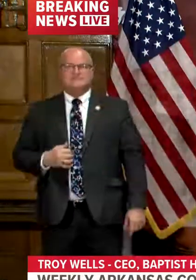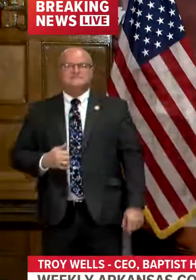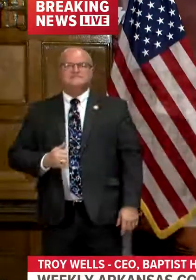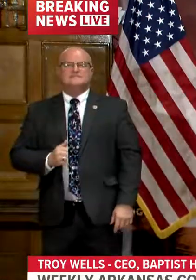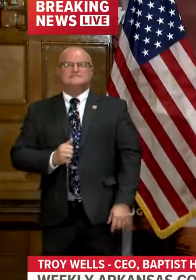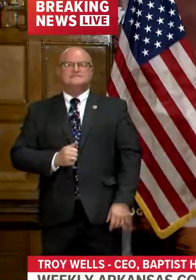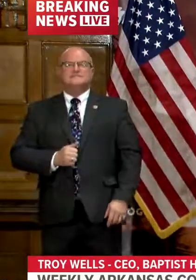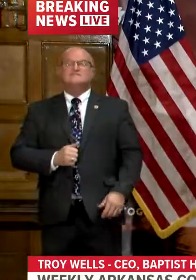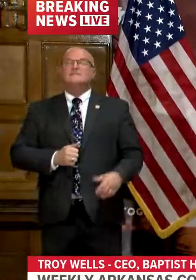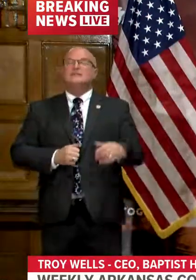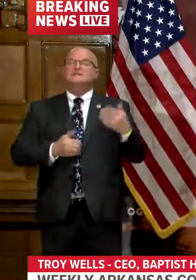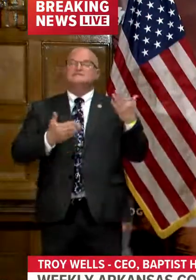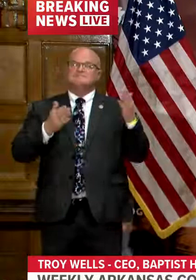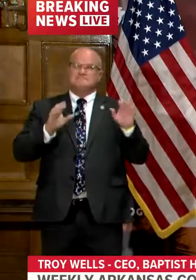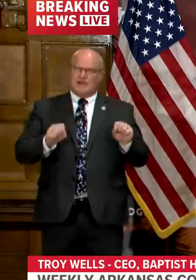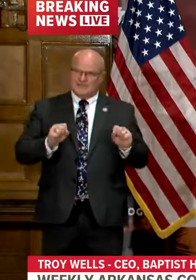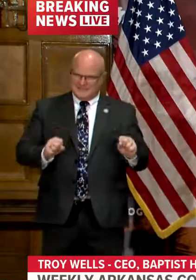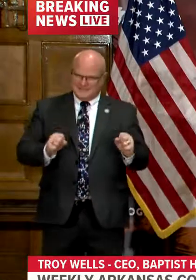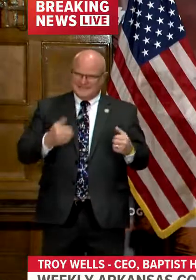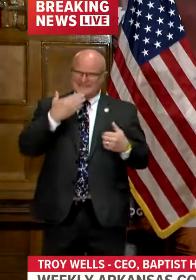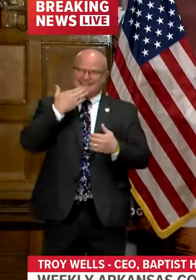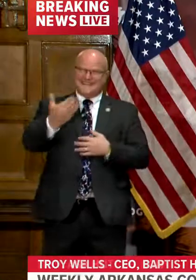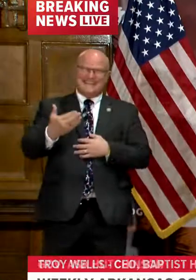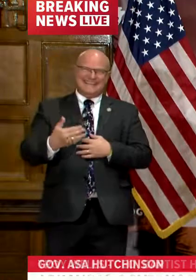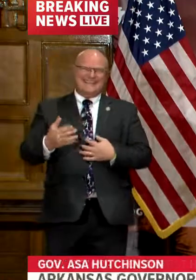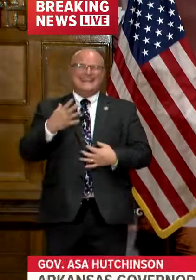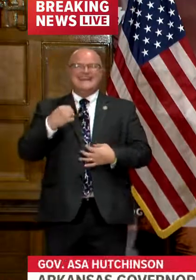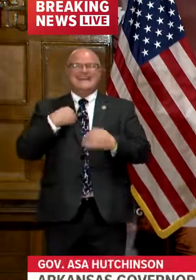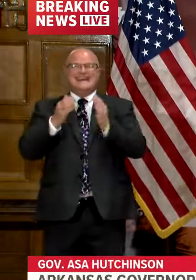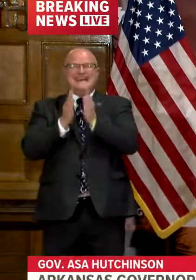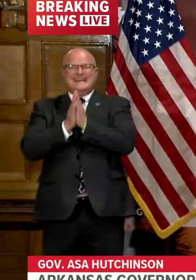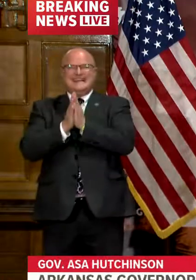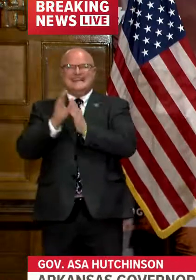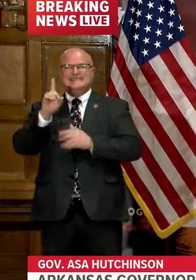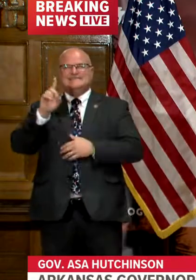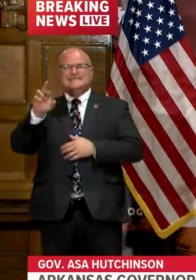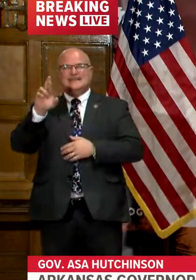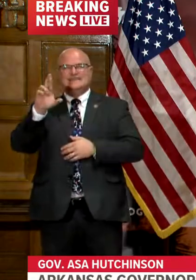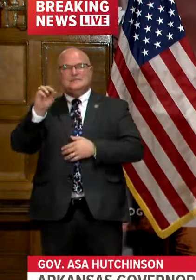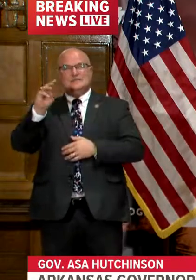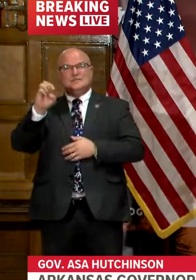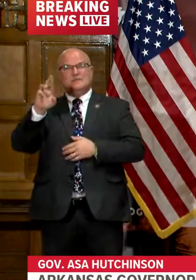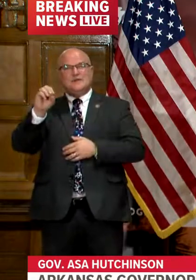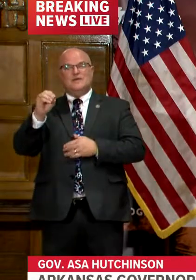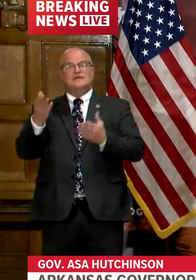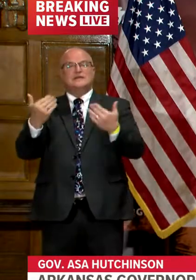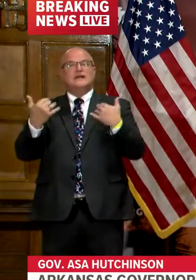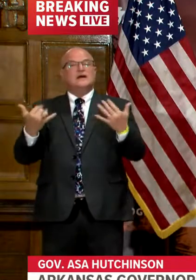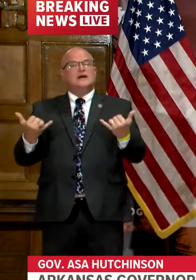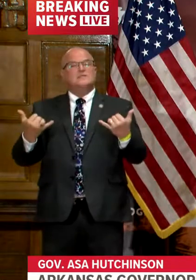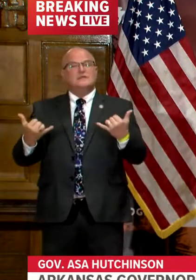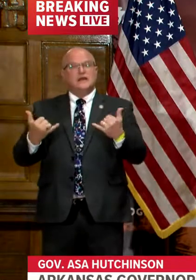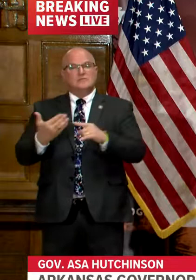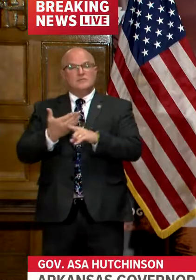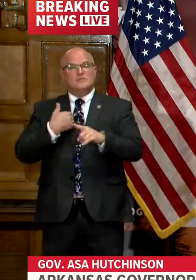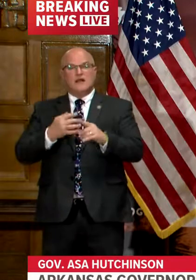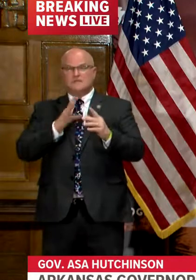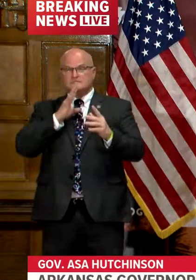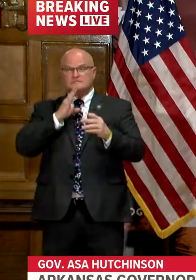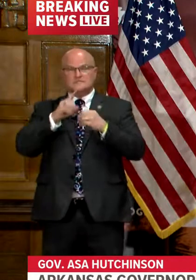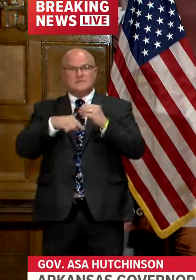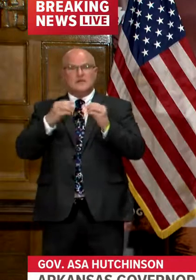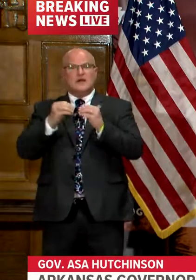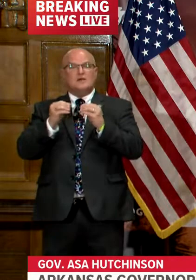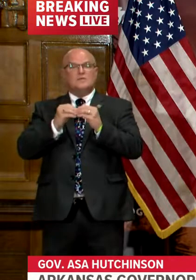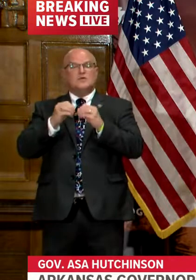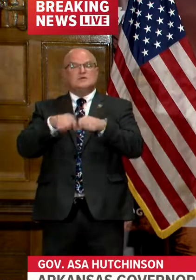That might be the case, Troy, so thank you. And I'll ask Dr. Romero to come now before I go through